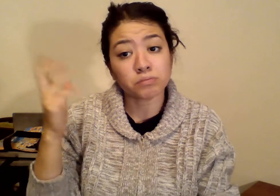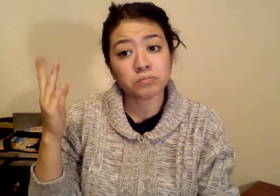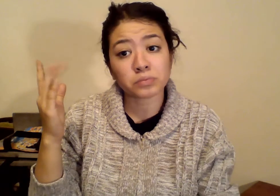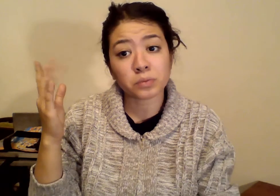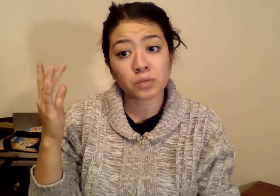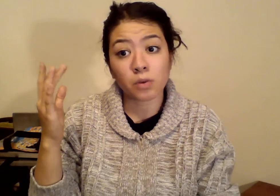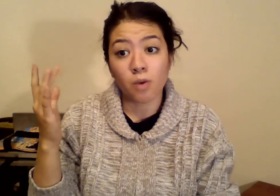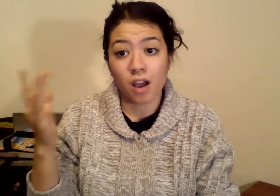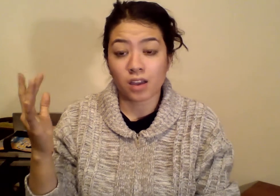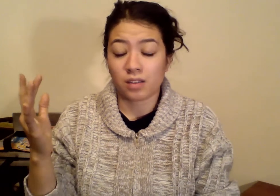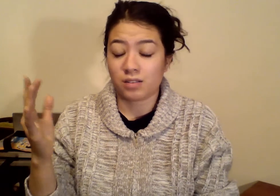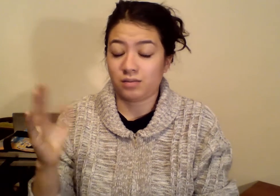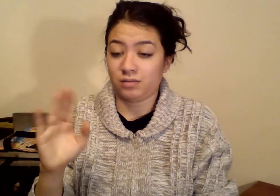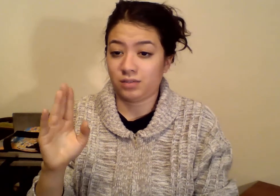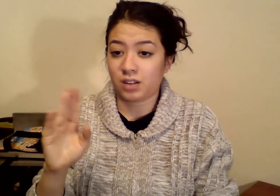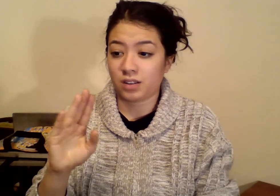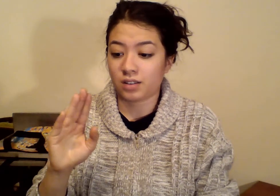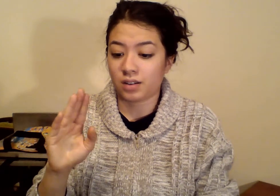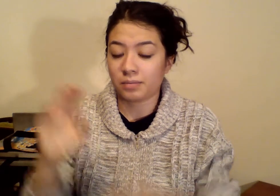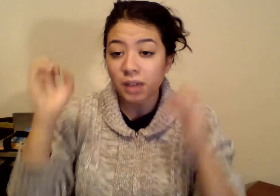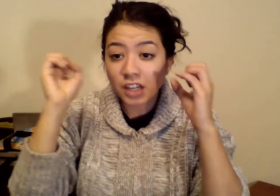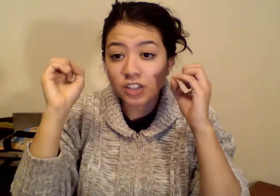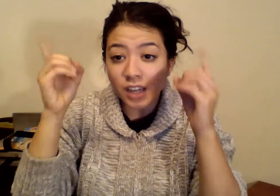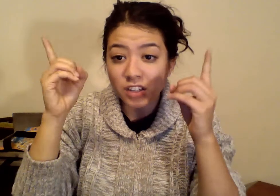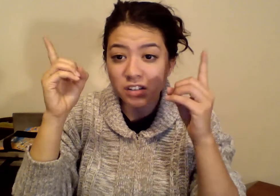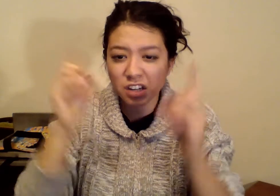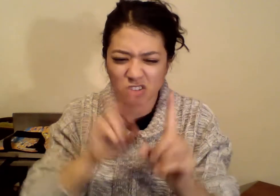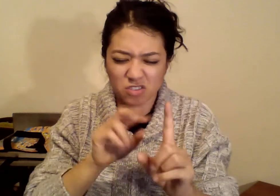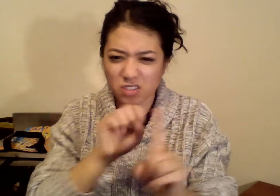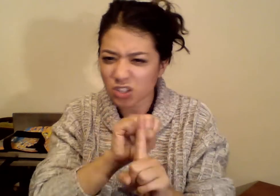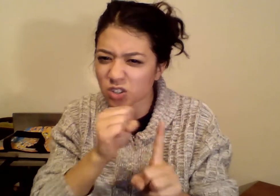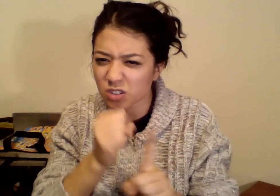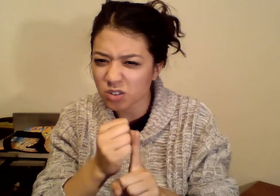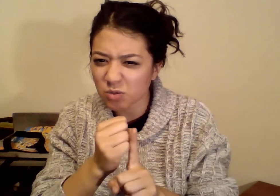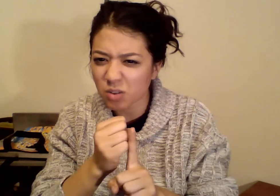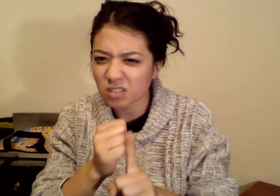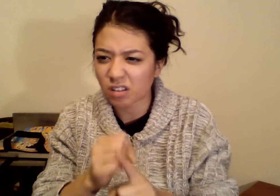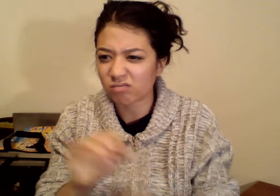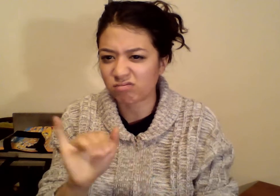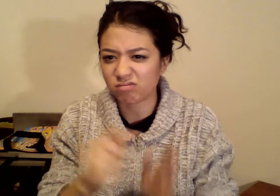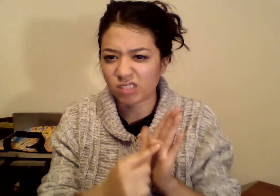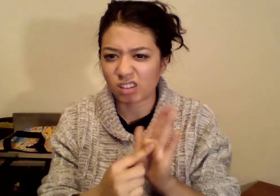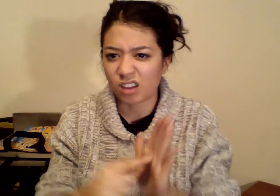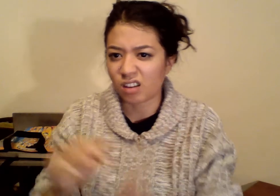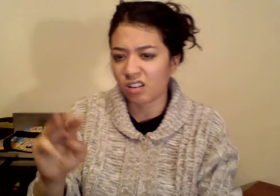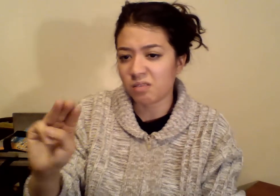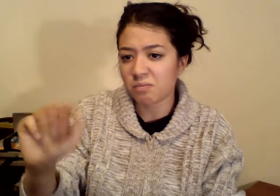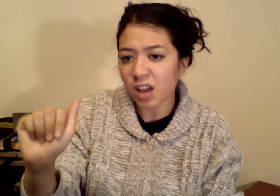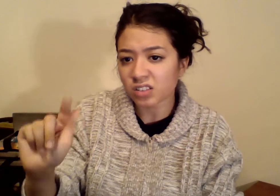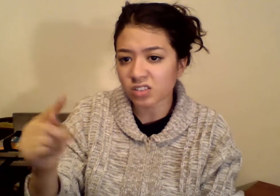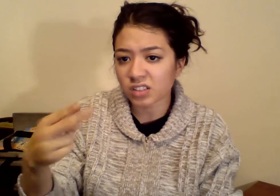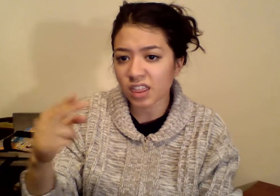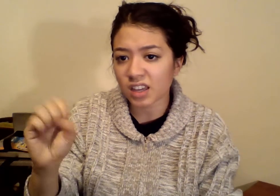up to doctoral dissertations, master's thesis, and whatnot, even writing papers for presentations, is to bring the information from the